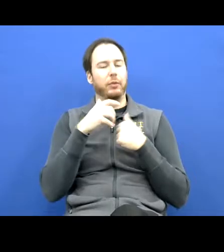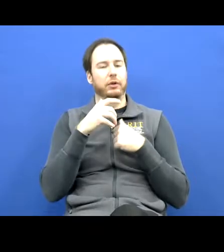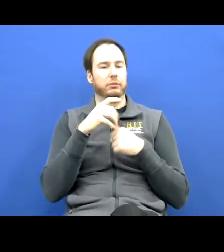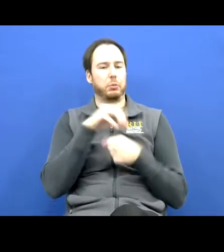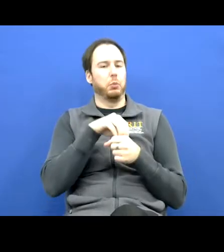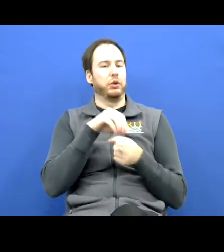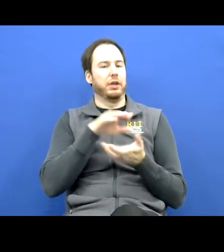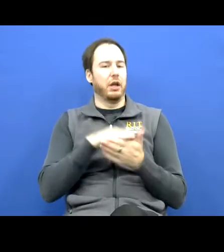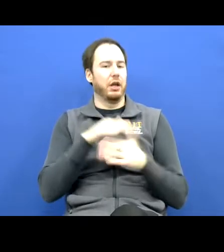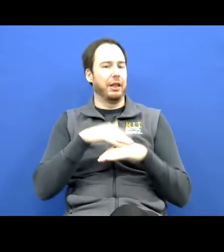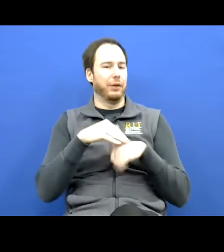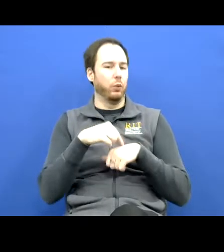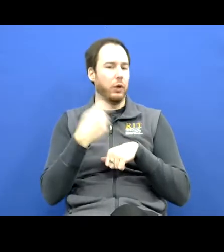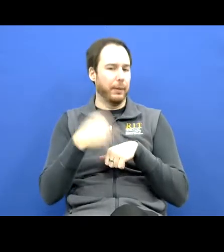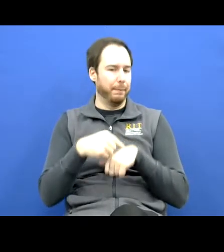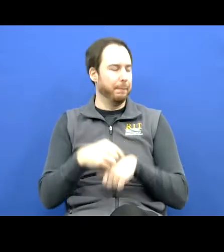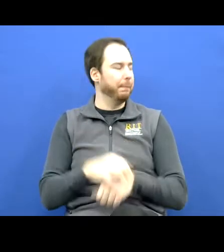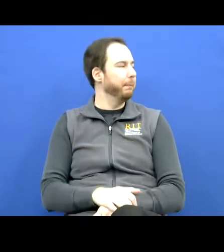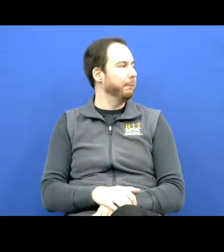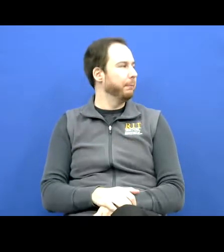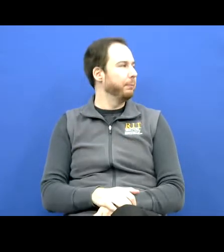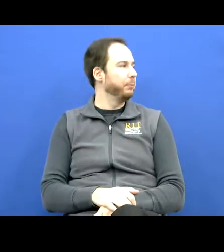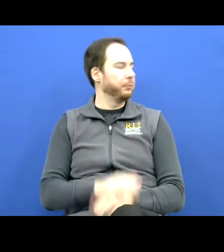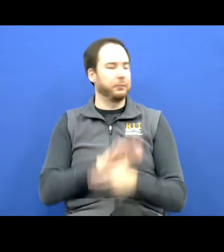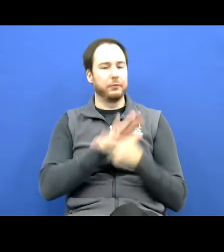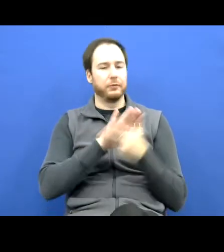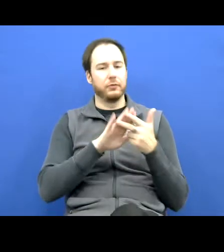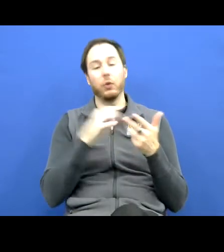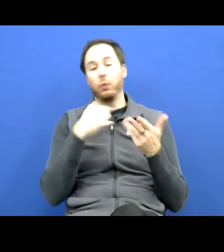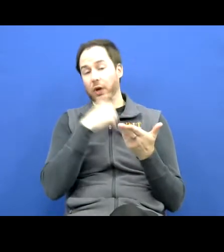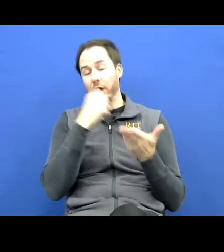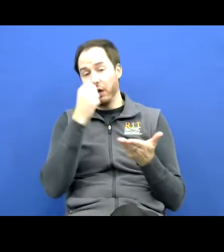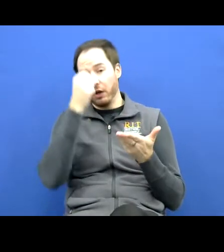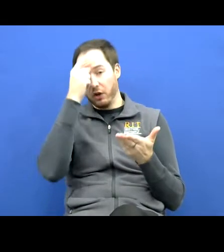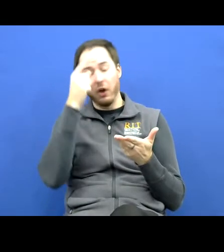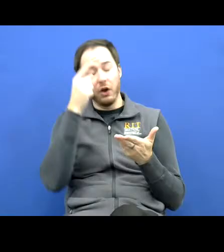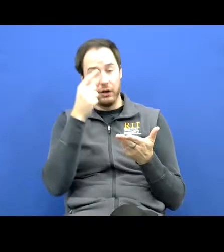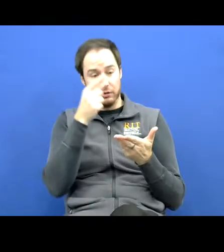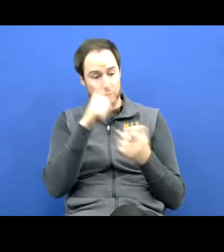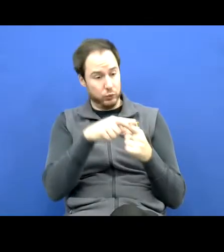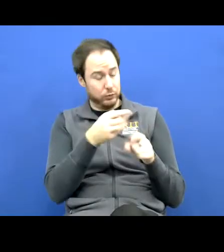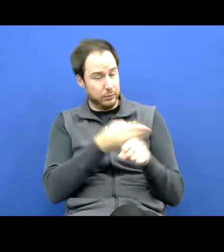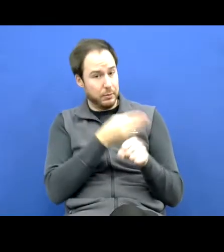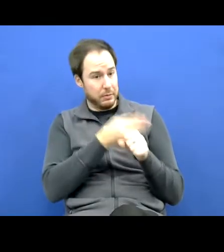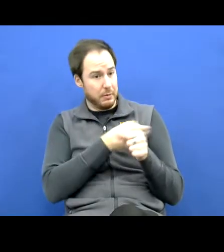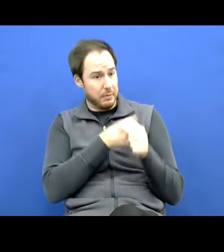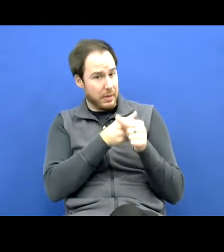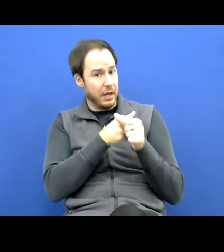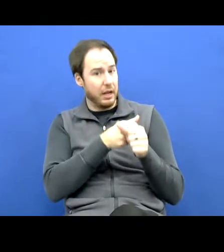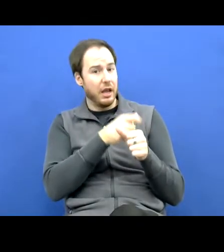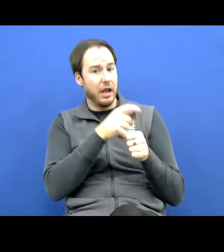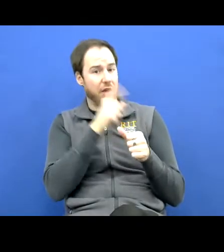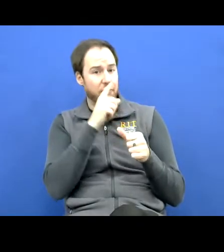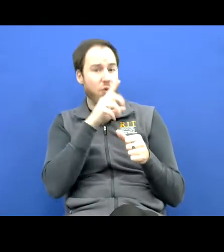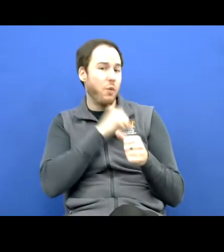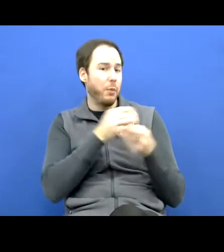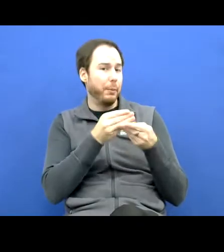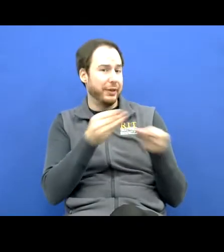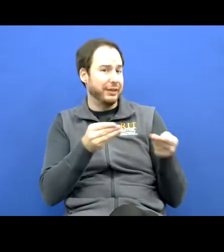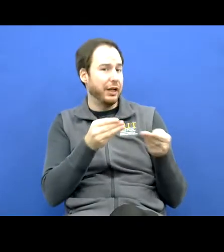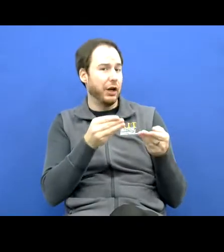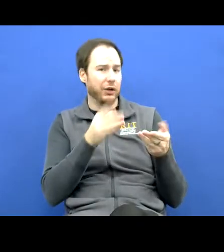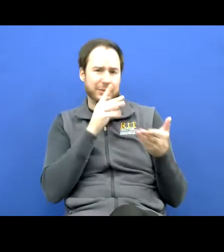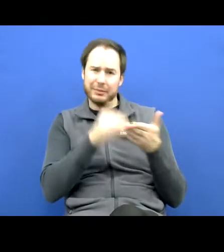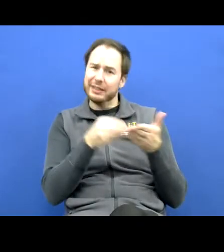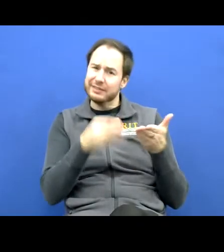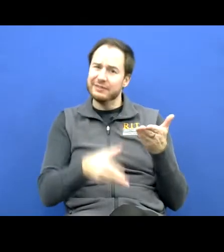year. So, because we understand that it's expensive to own a house. I will also note that